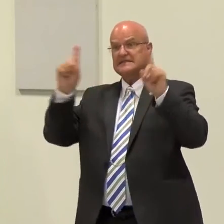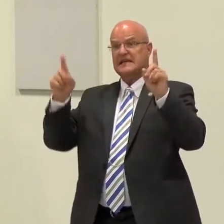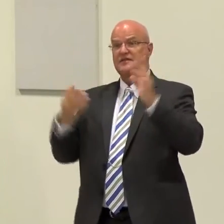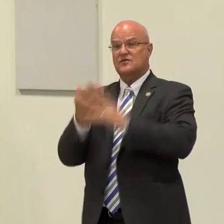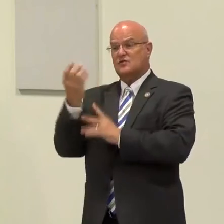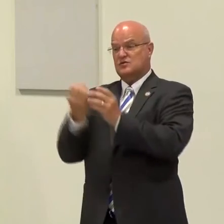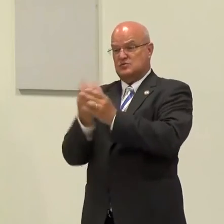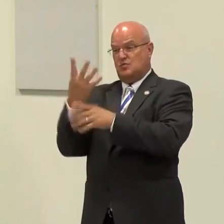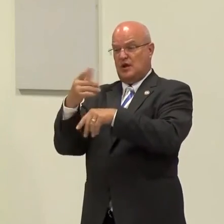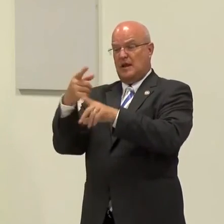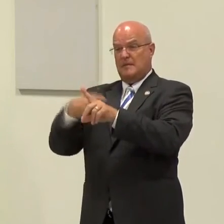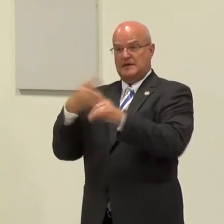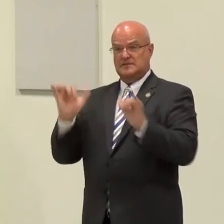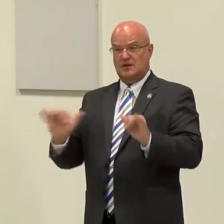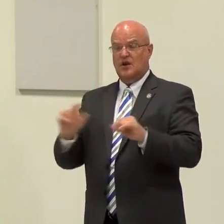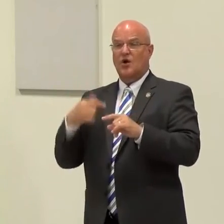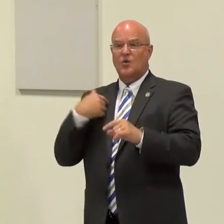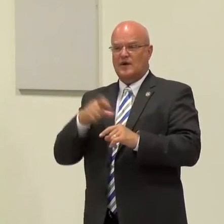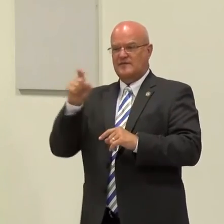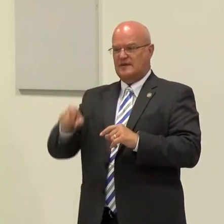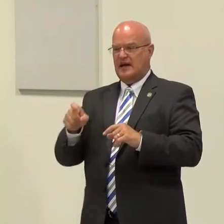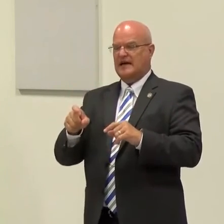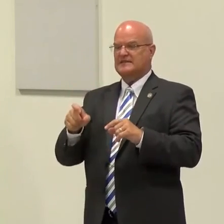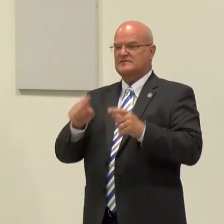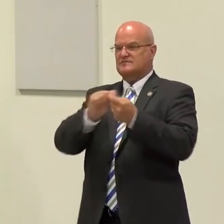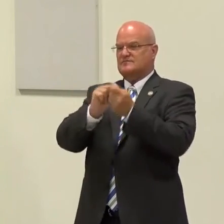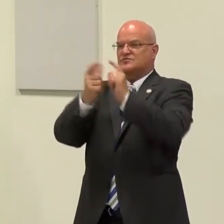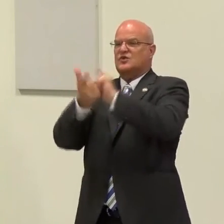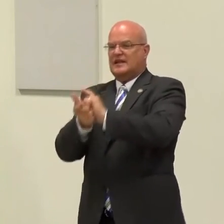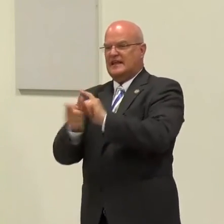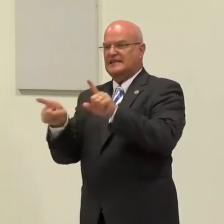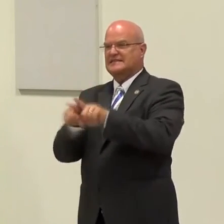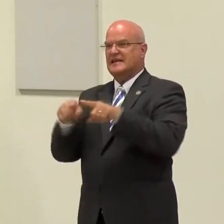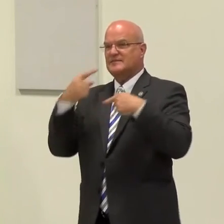the spring months on that. We've just got to translate